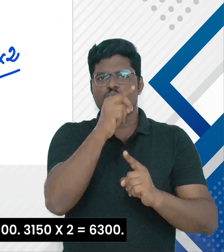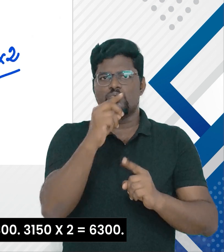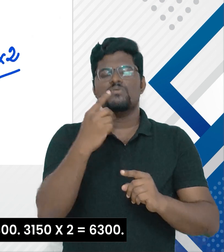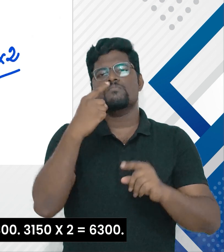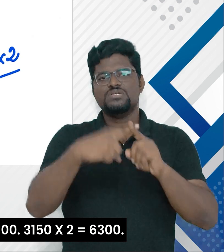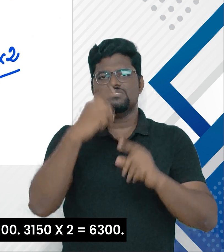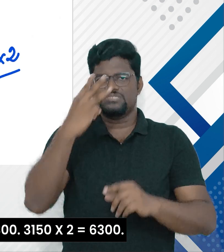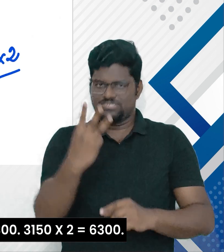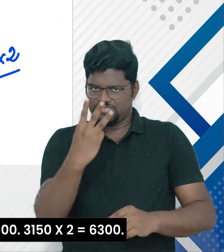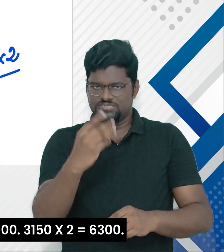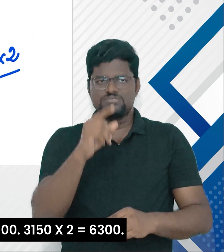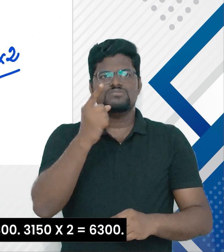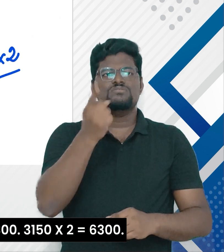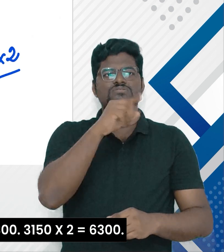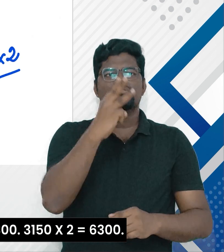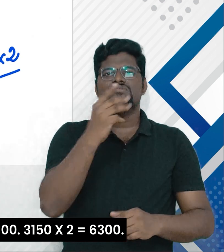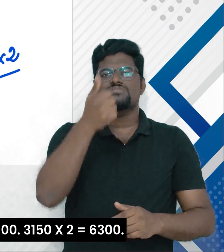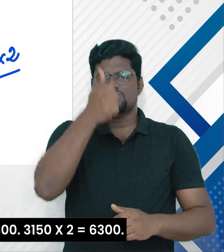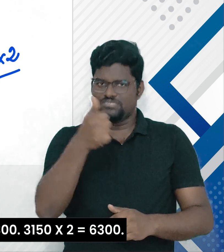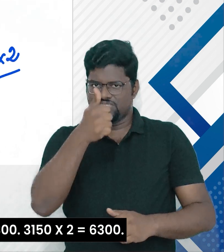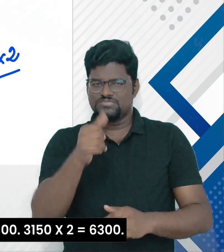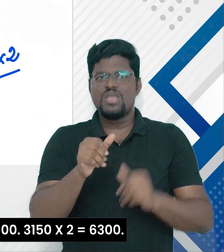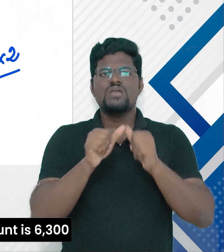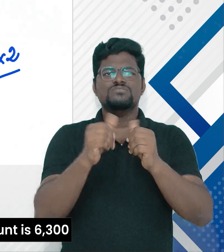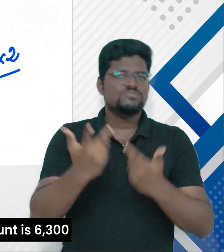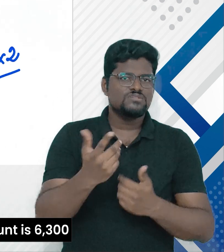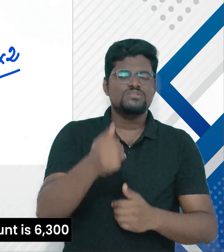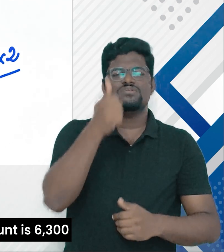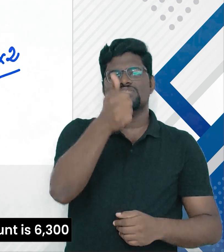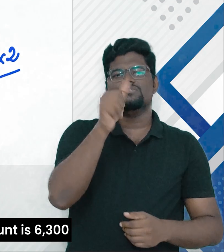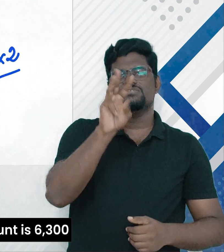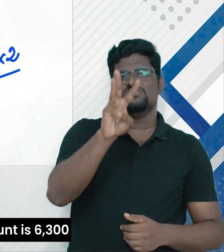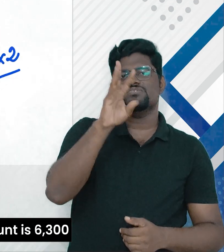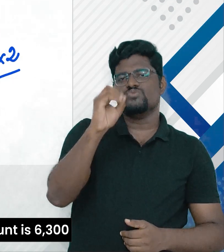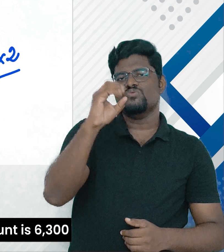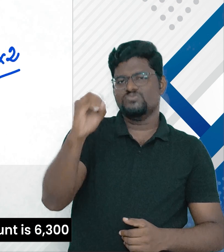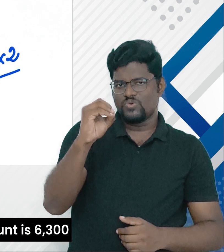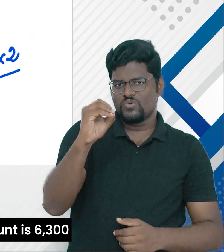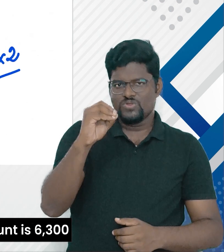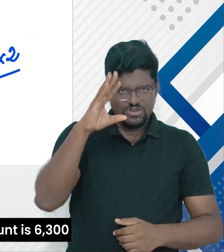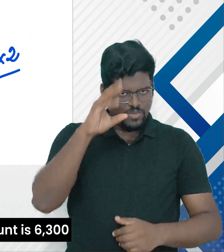2. 2 plus 1 3, 3 twos are 6. That means total amount